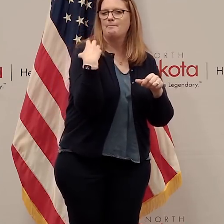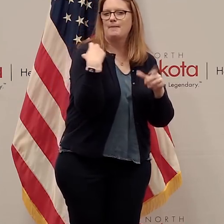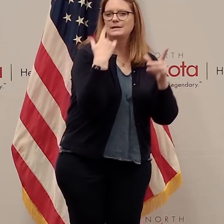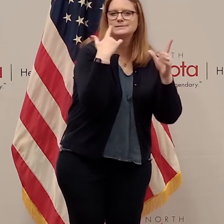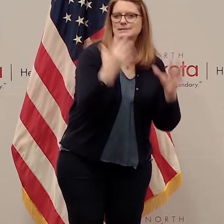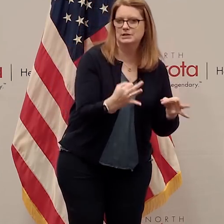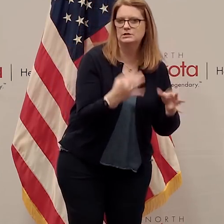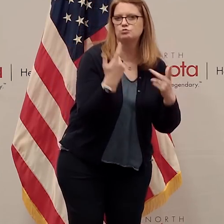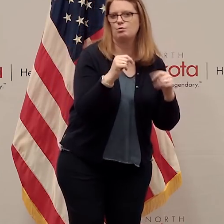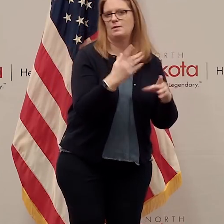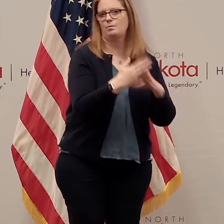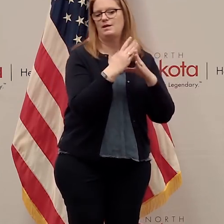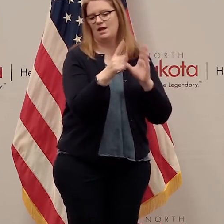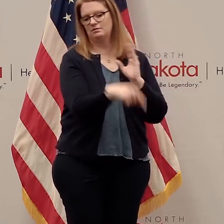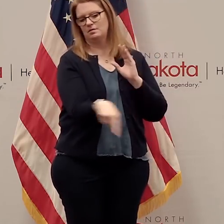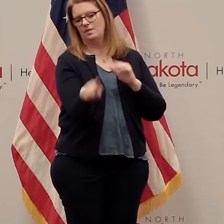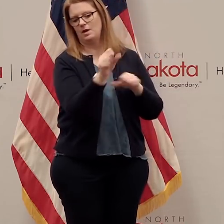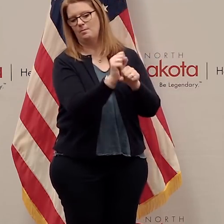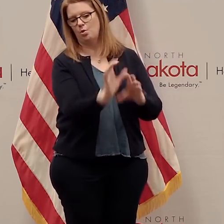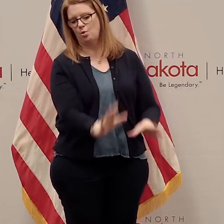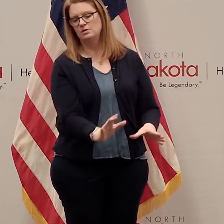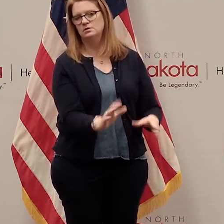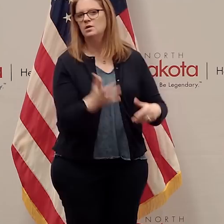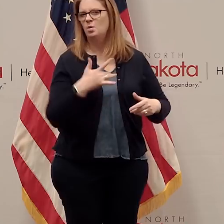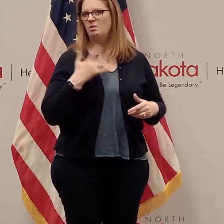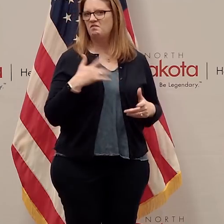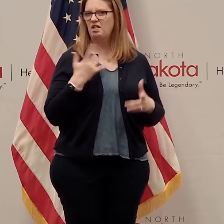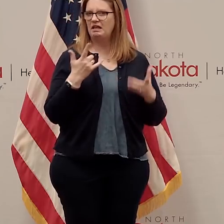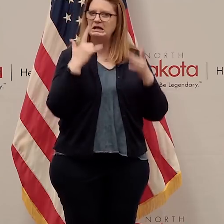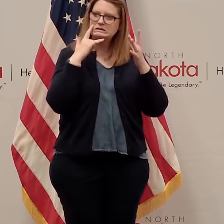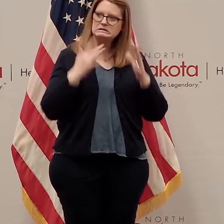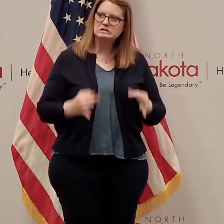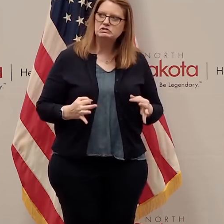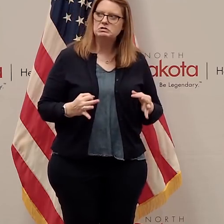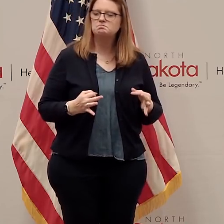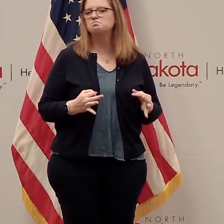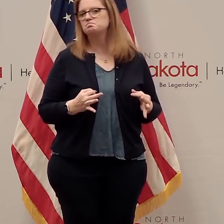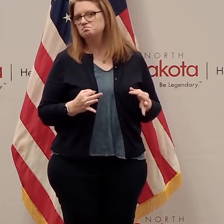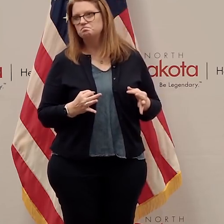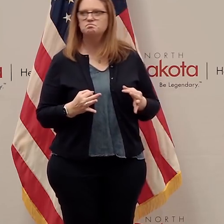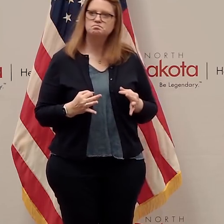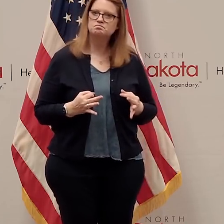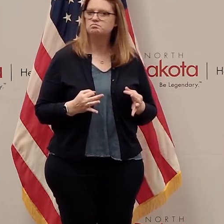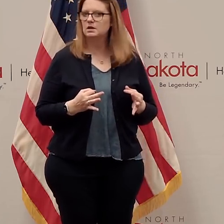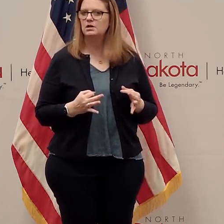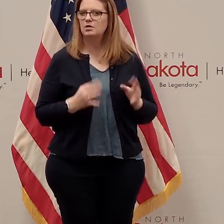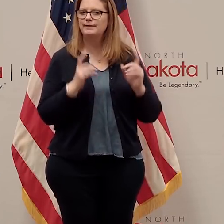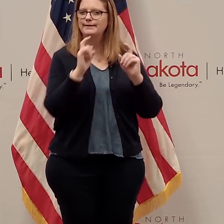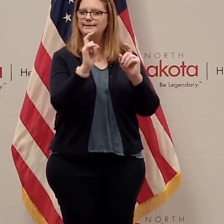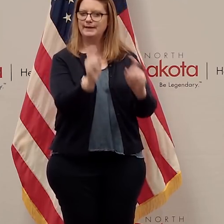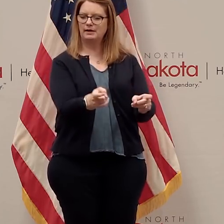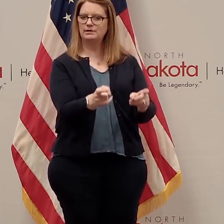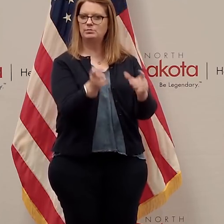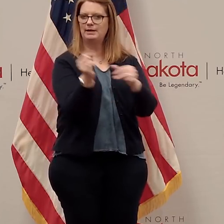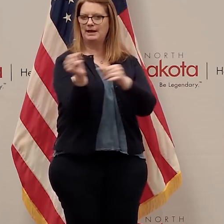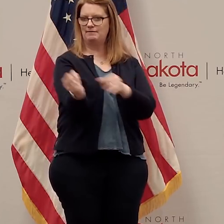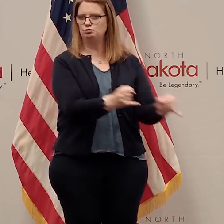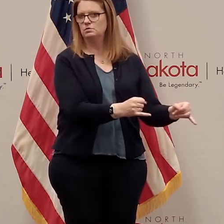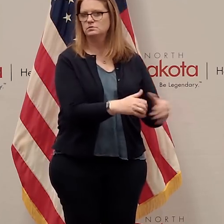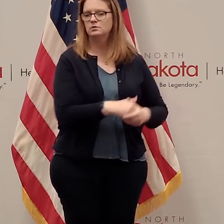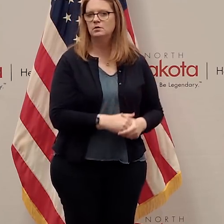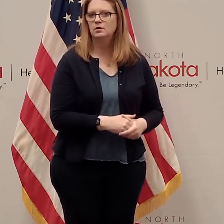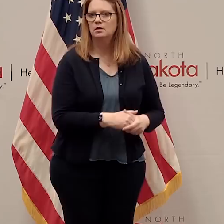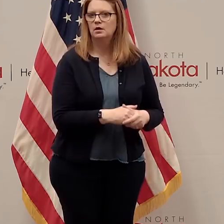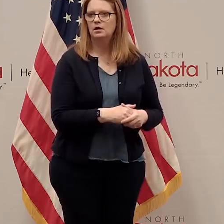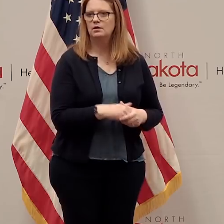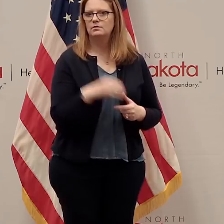to protect their own workforce. So we felt that was a decision that could be used best locally. We will see that